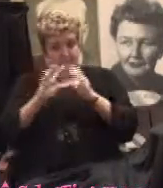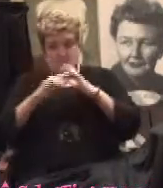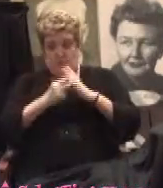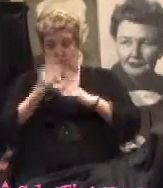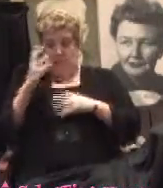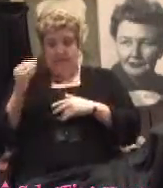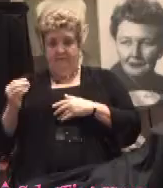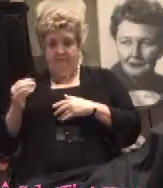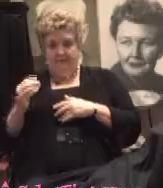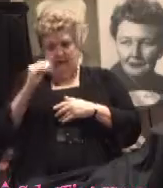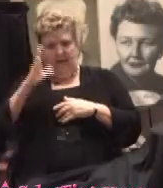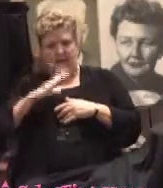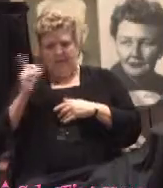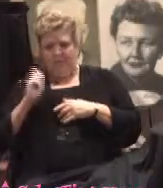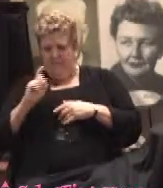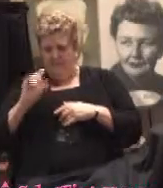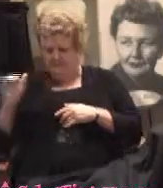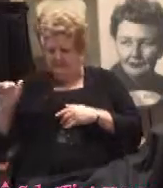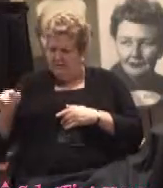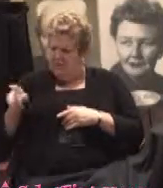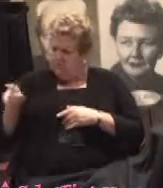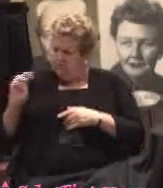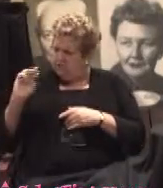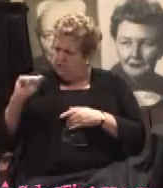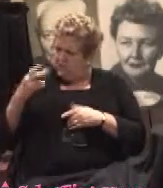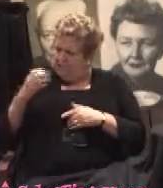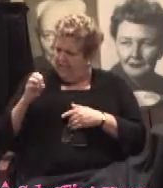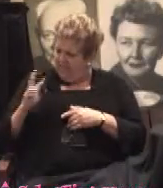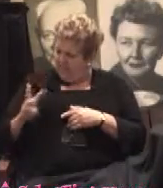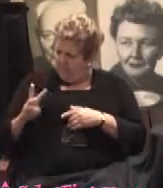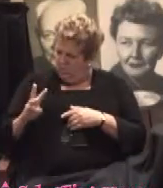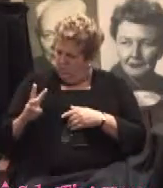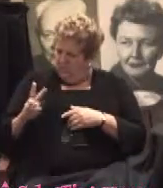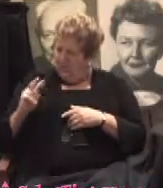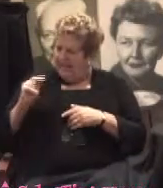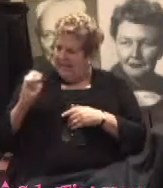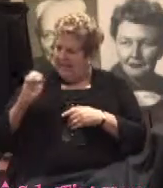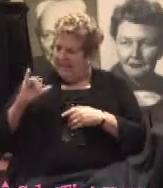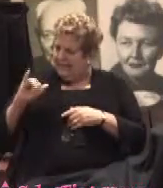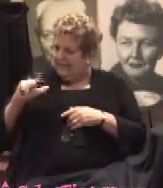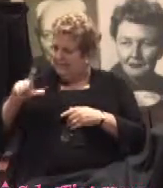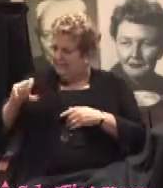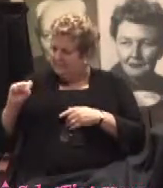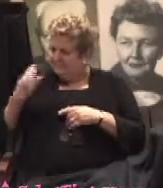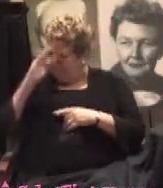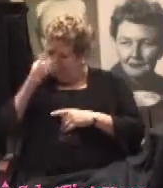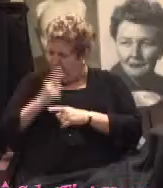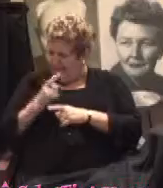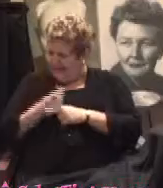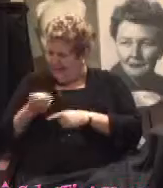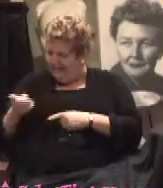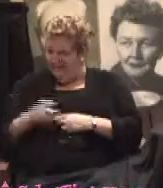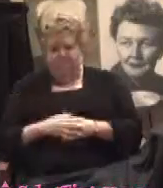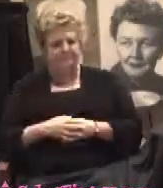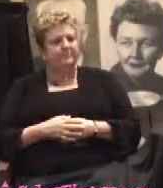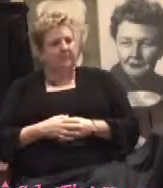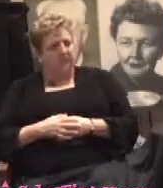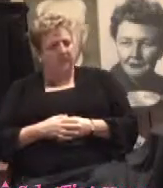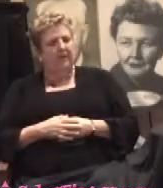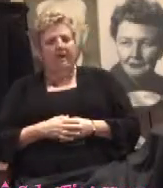guy stopped me and said, "Aren't you Matthew? You're Neil's little brother." And I said, "Yeah." You know what he said? He said, "I heard you look